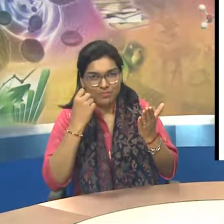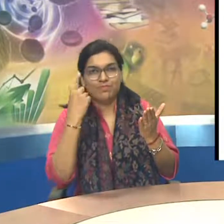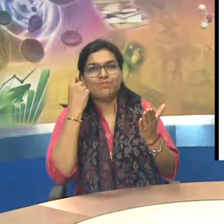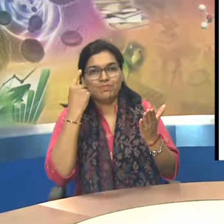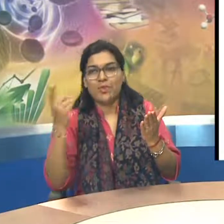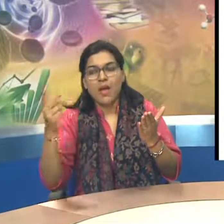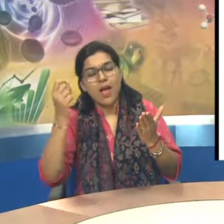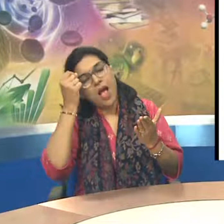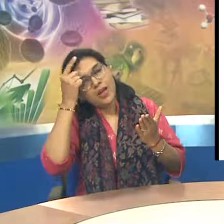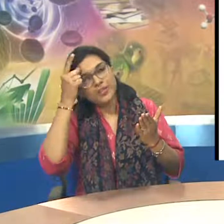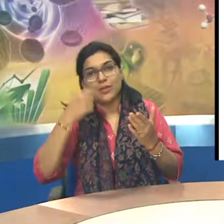receives the message